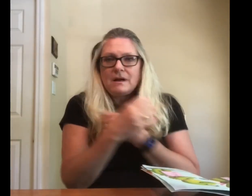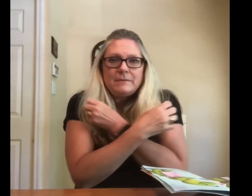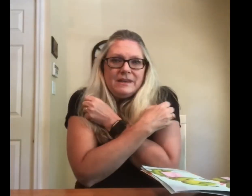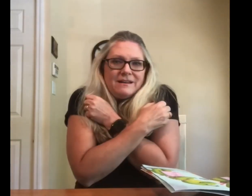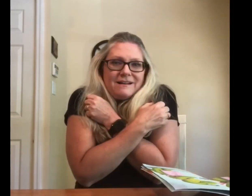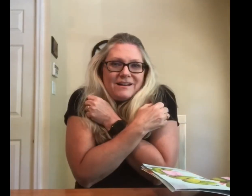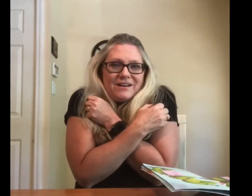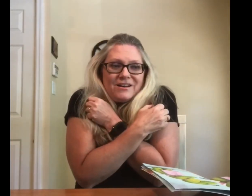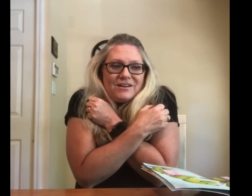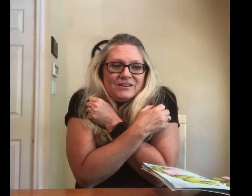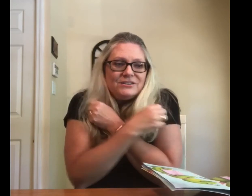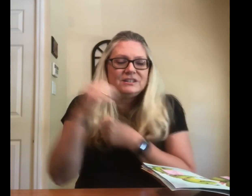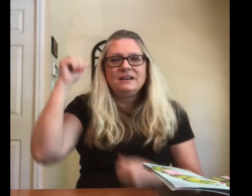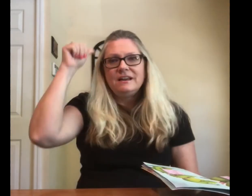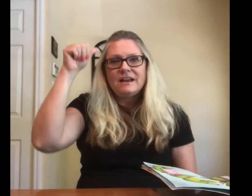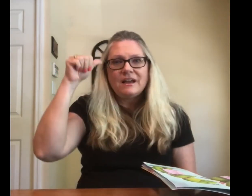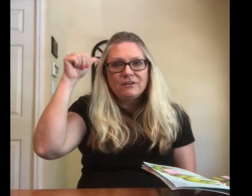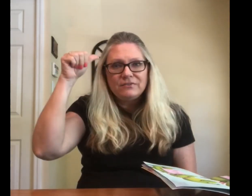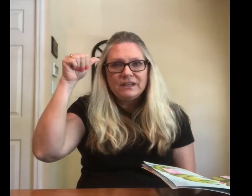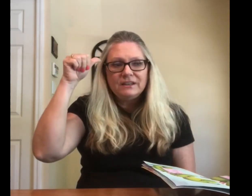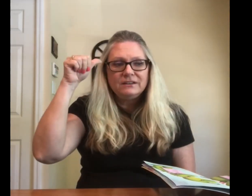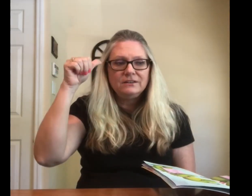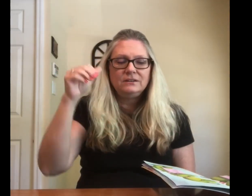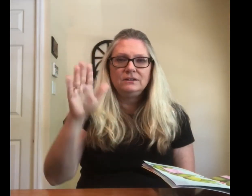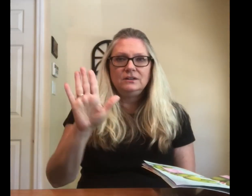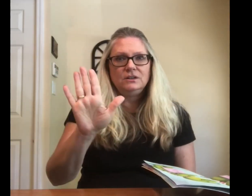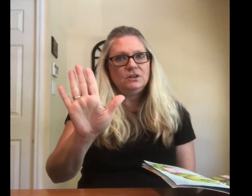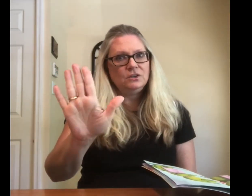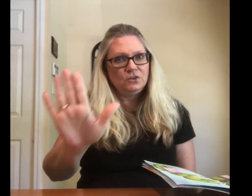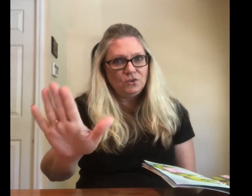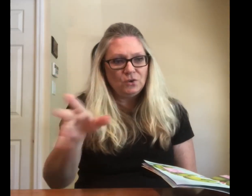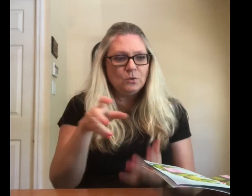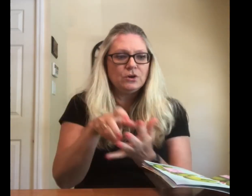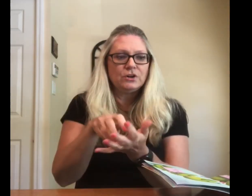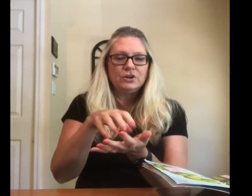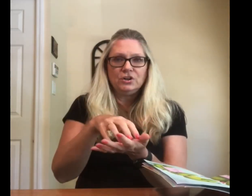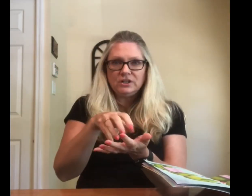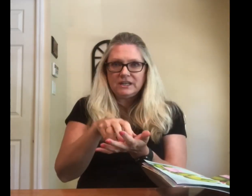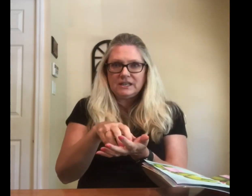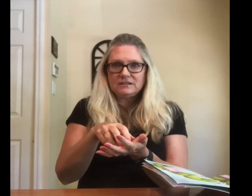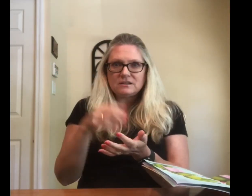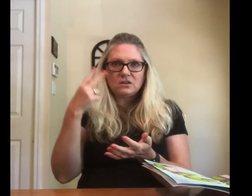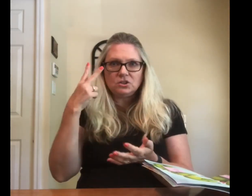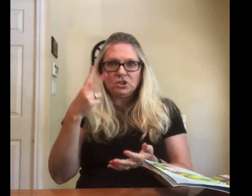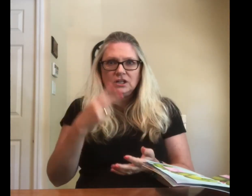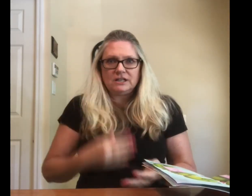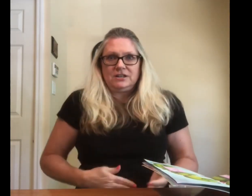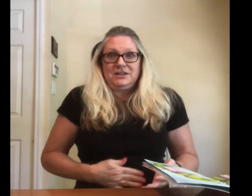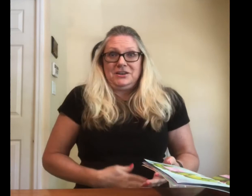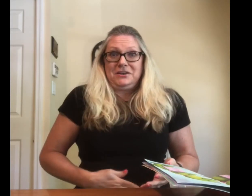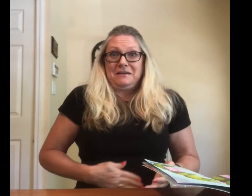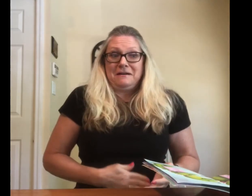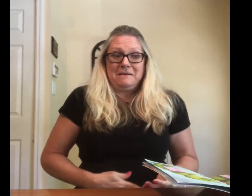Mommy hugged Alfie. Your cookies look